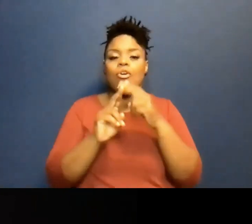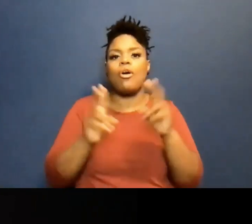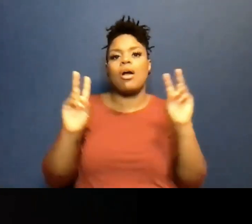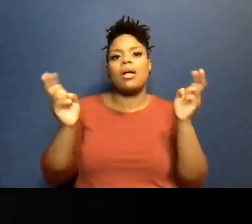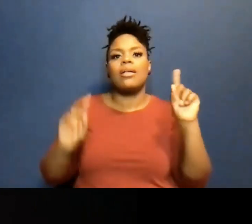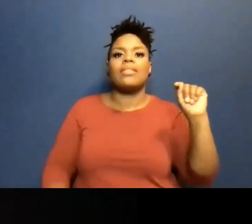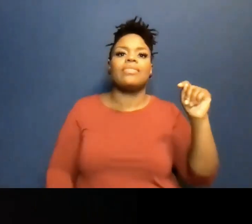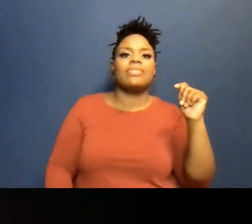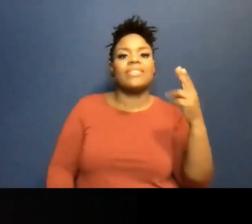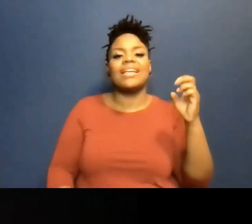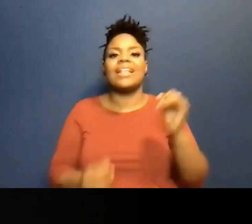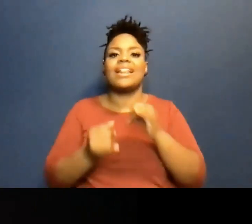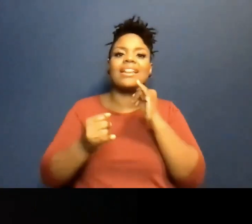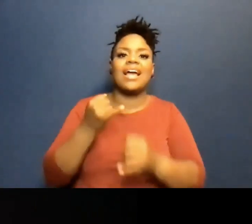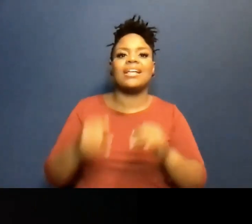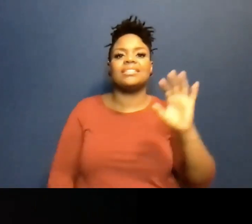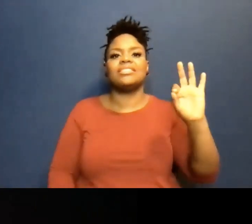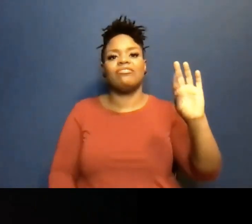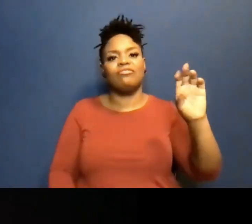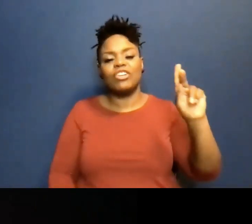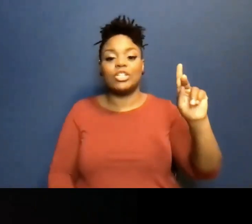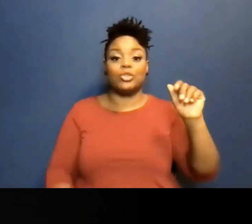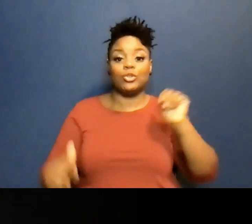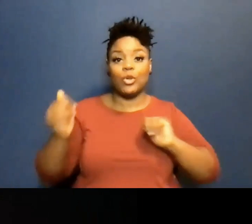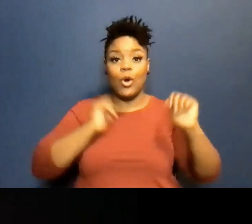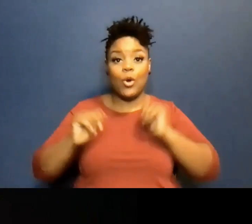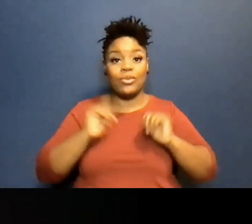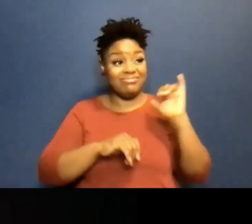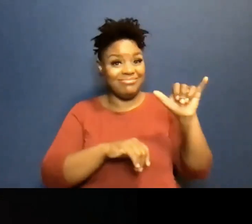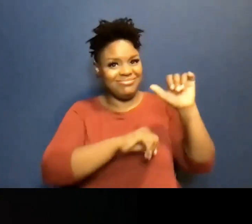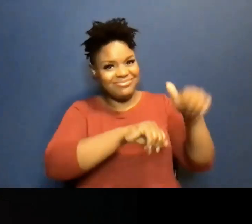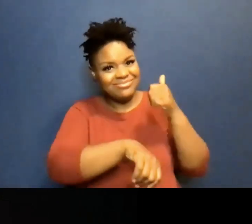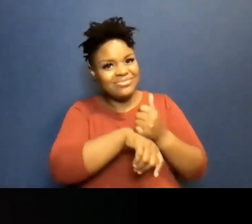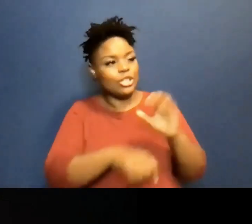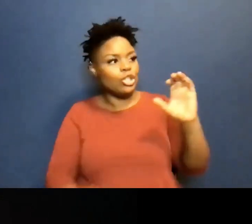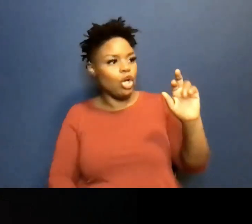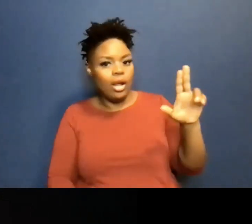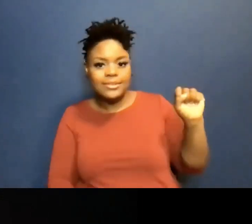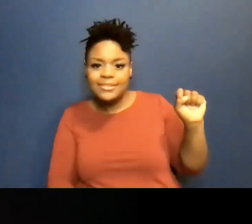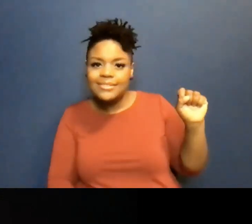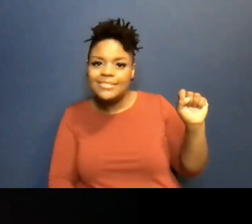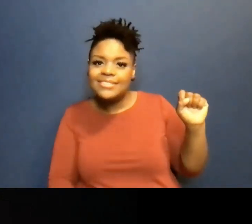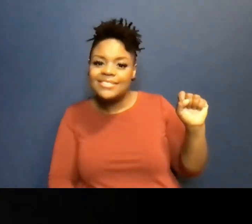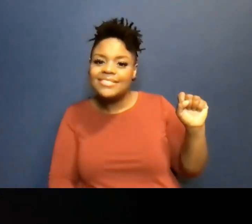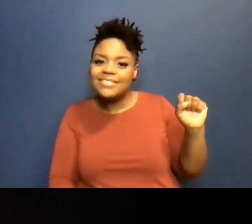women, and that was one of the most accepted times I think I ever felt as a disabled